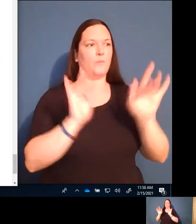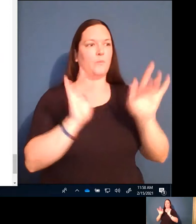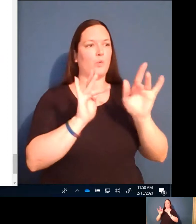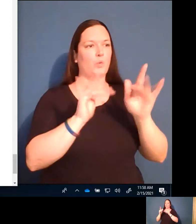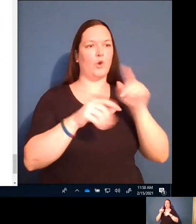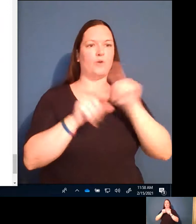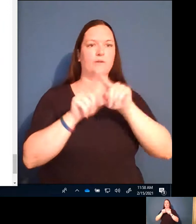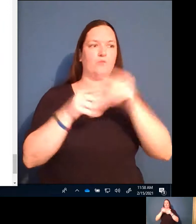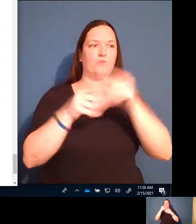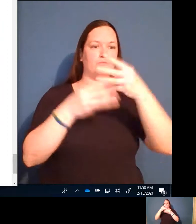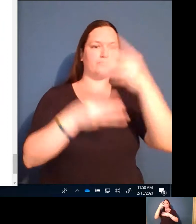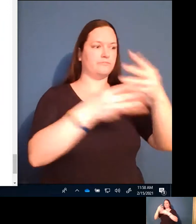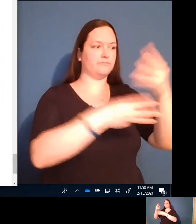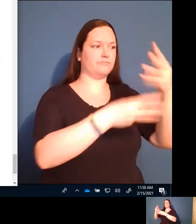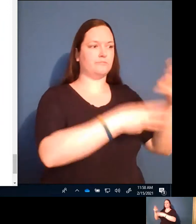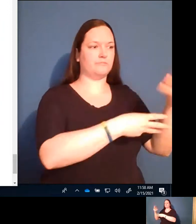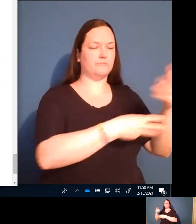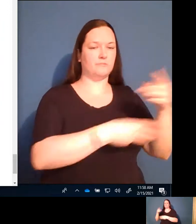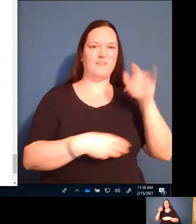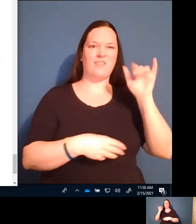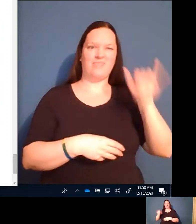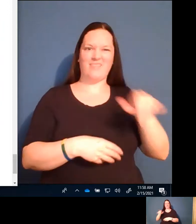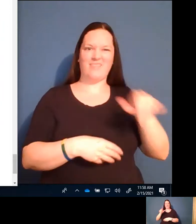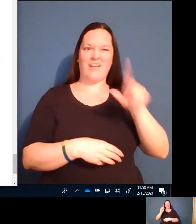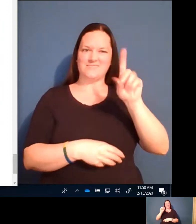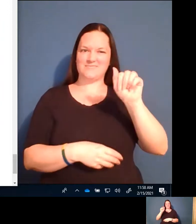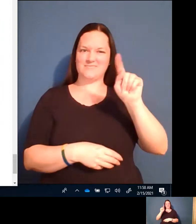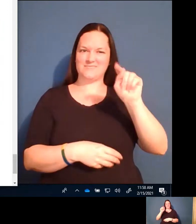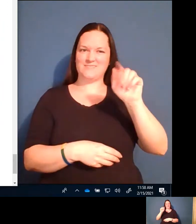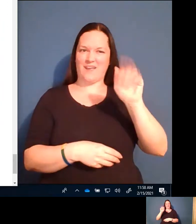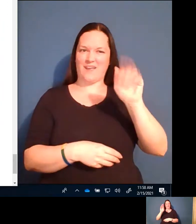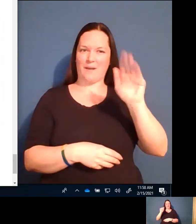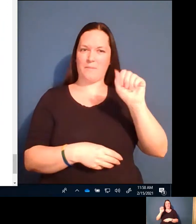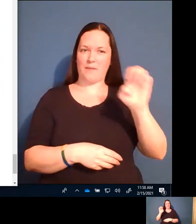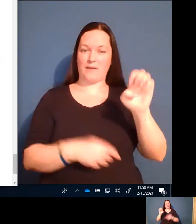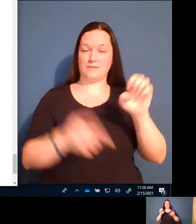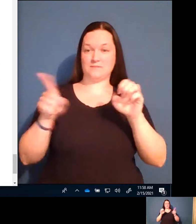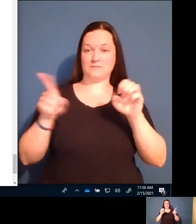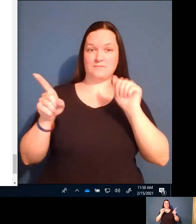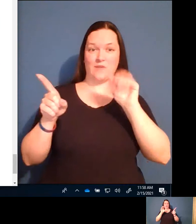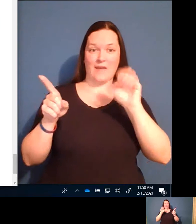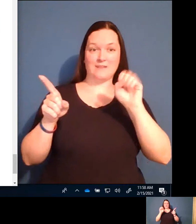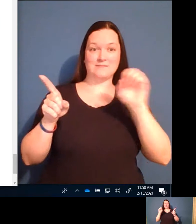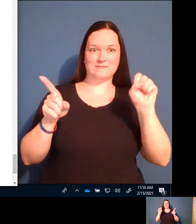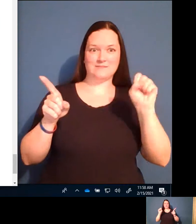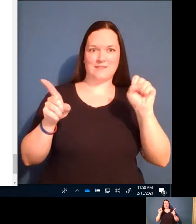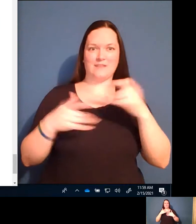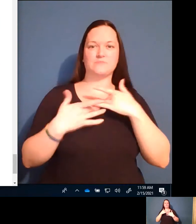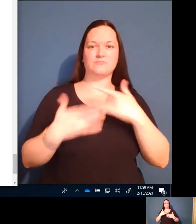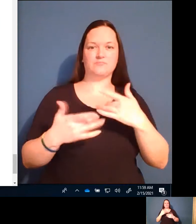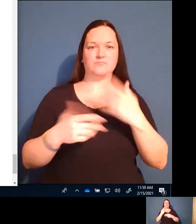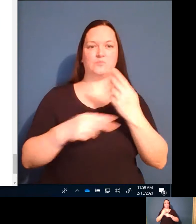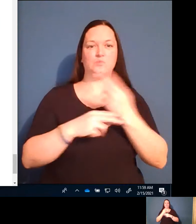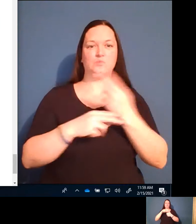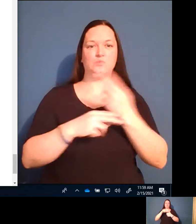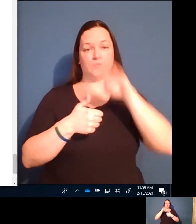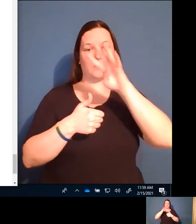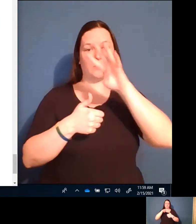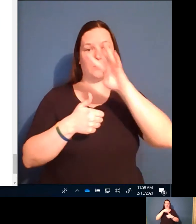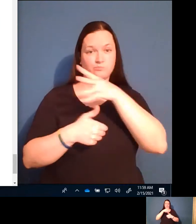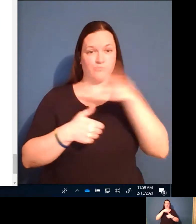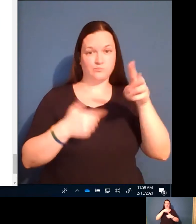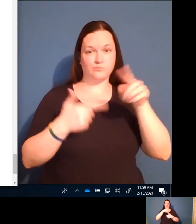they work? What goes on behind the scenes? In Microsoft Access, databases are made up of 4 simple objects: tables,